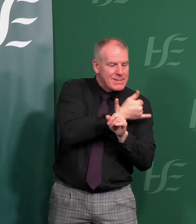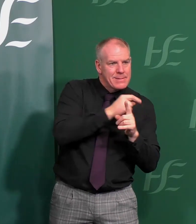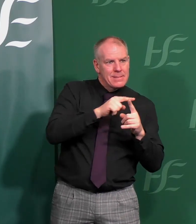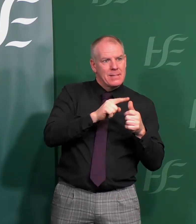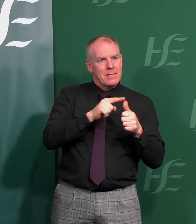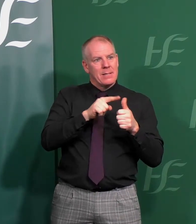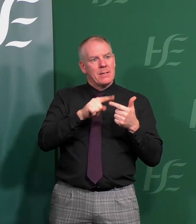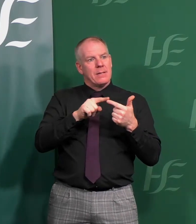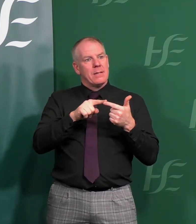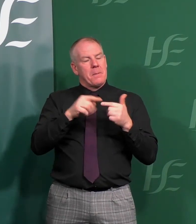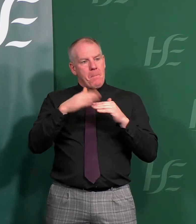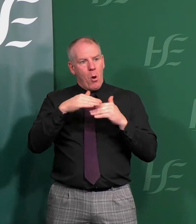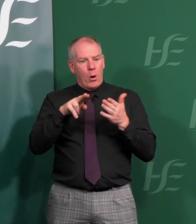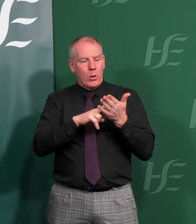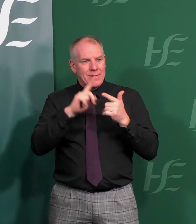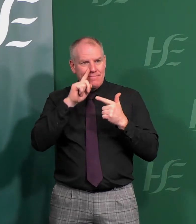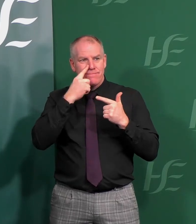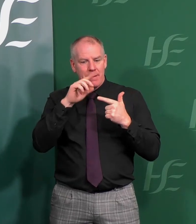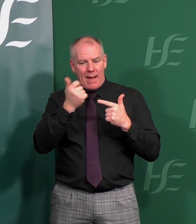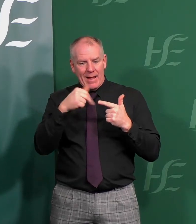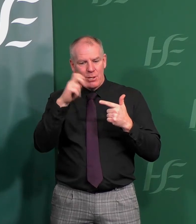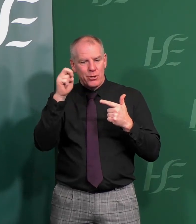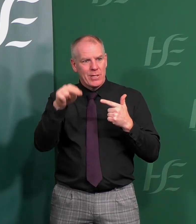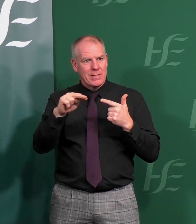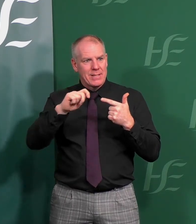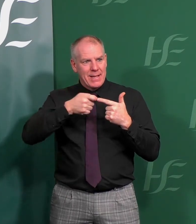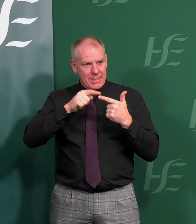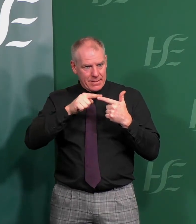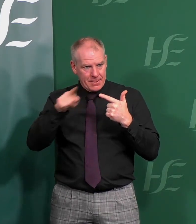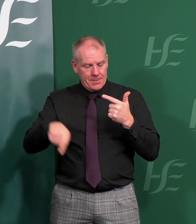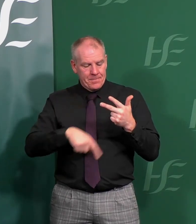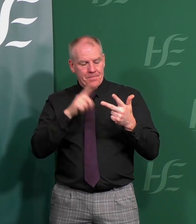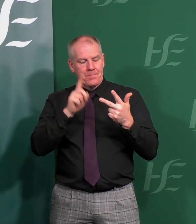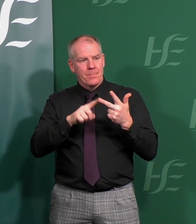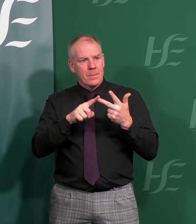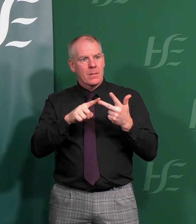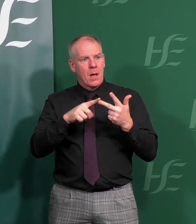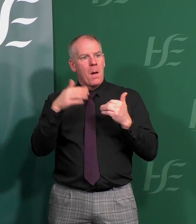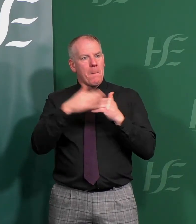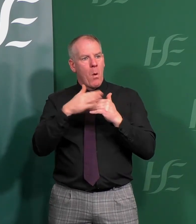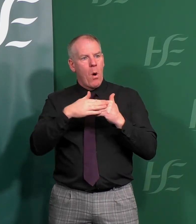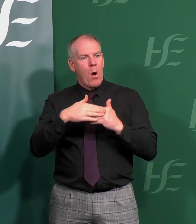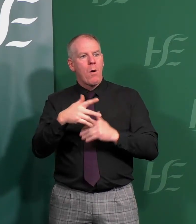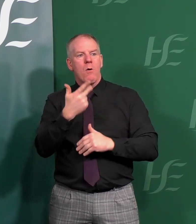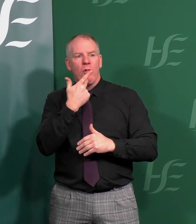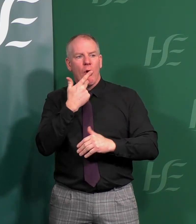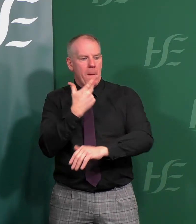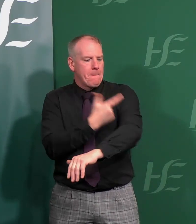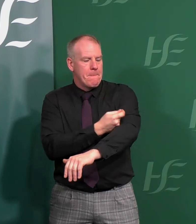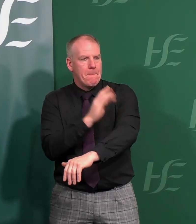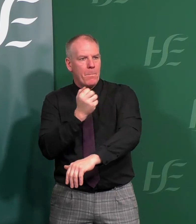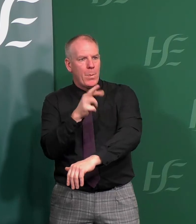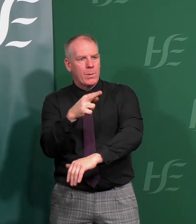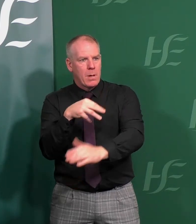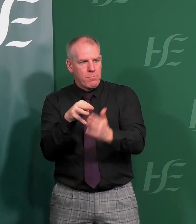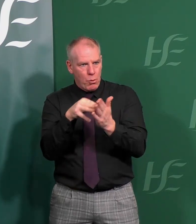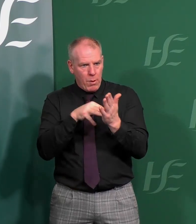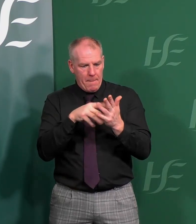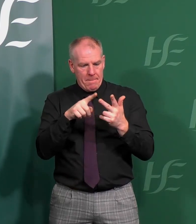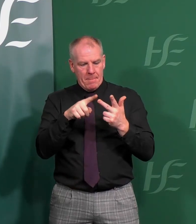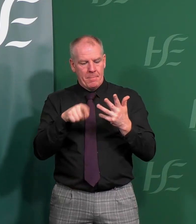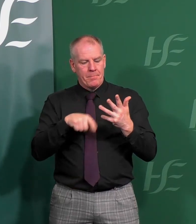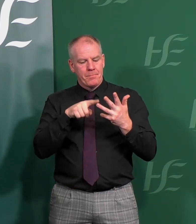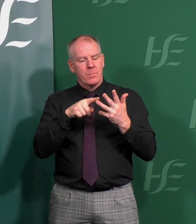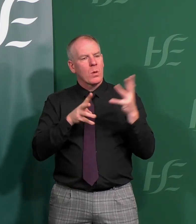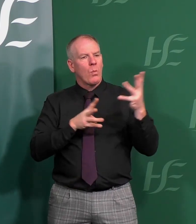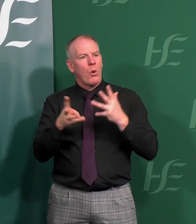the increased use of antigens, acceleration of the booster programme now across all ages and indeed younger children, continuation collaboration with